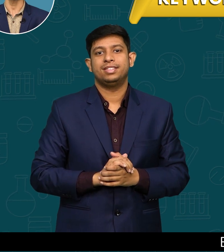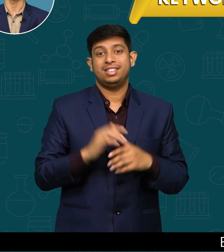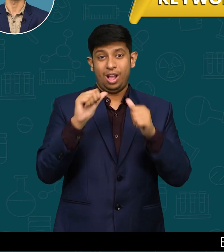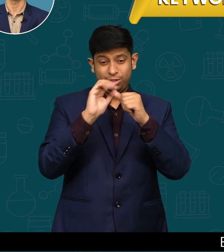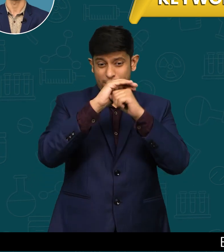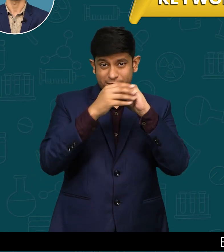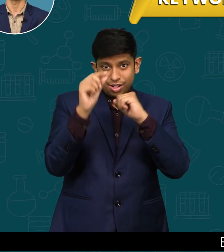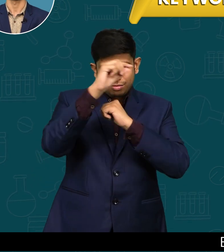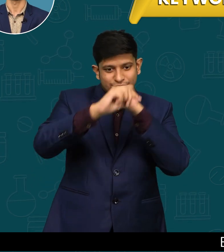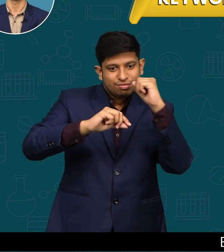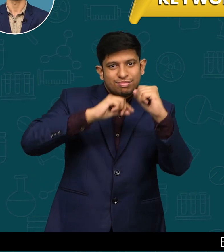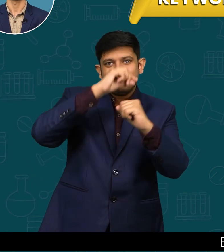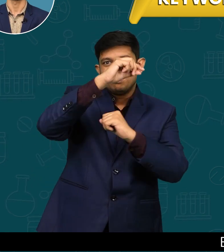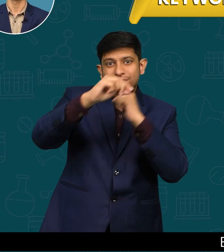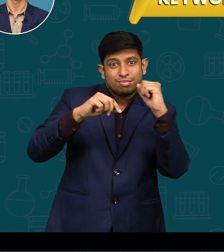Electron.